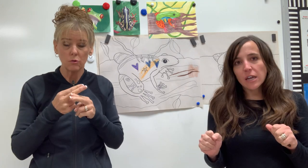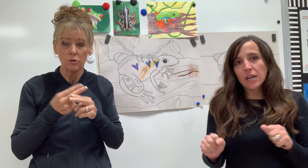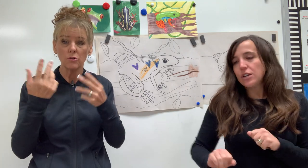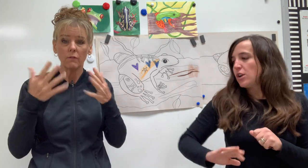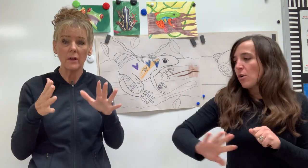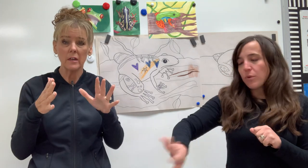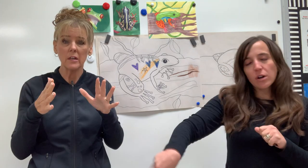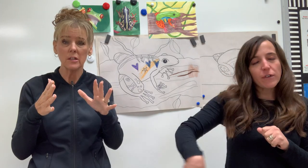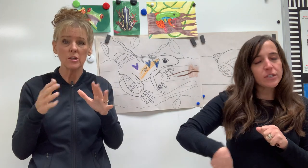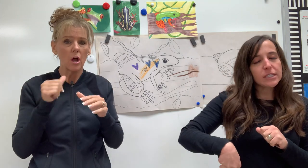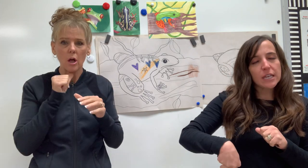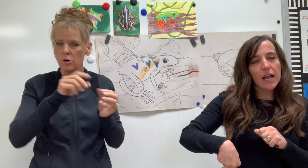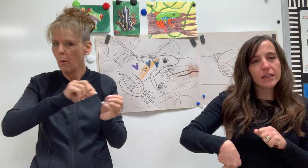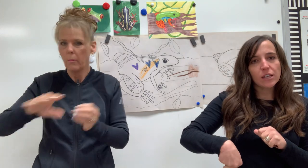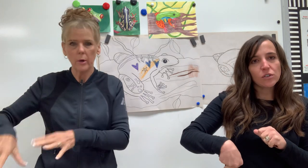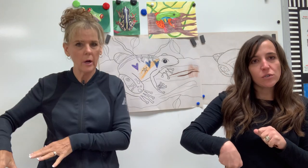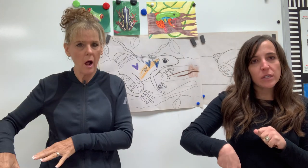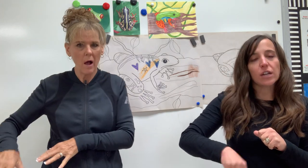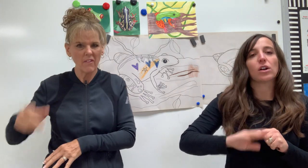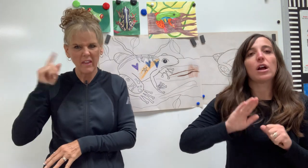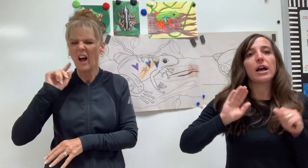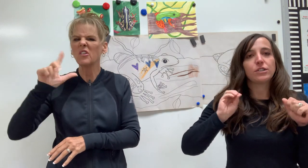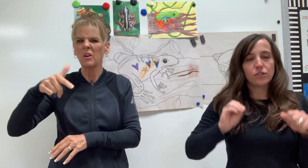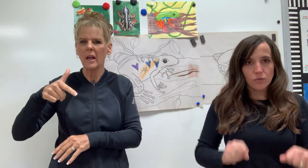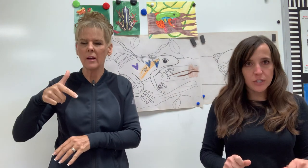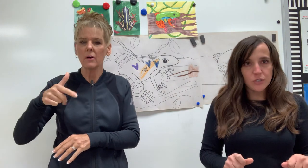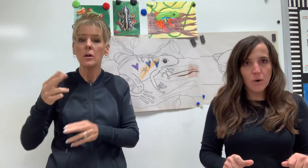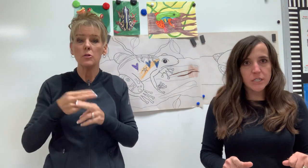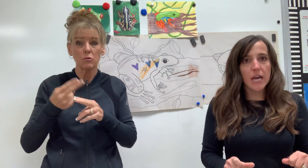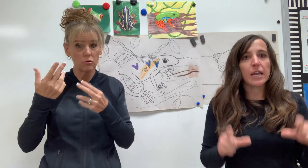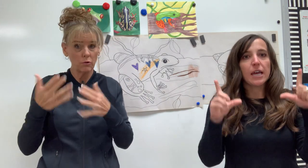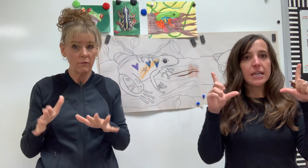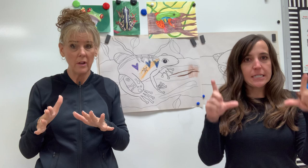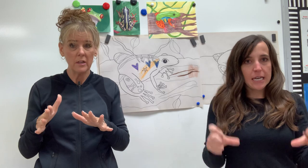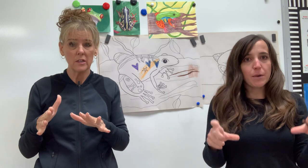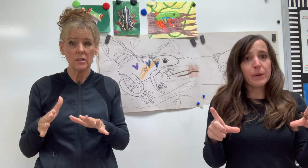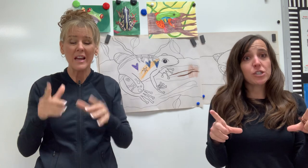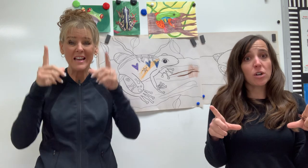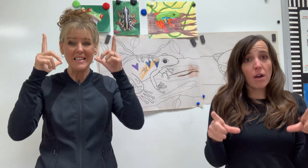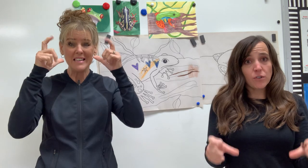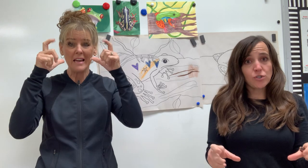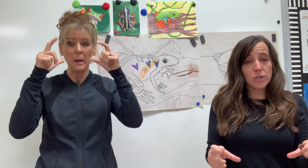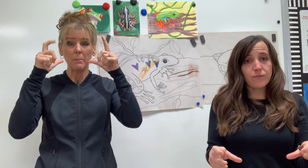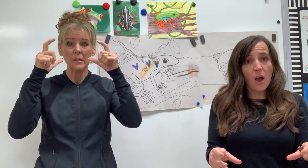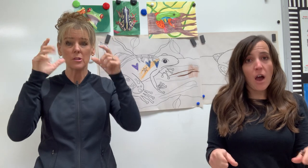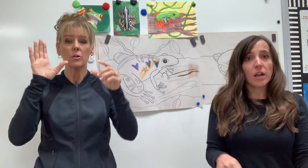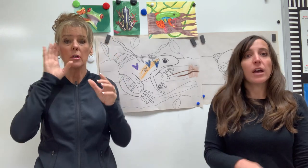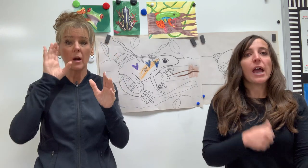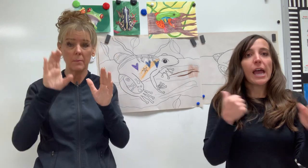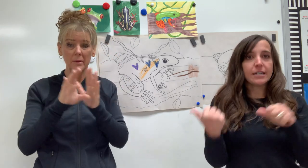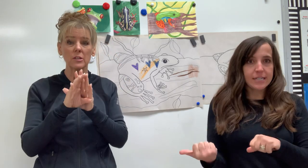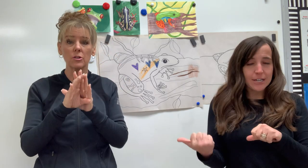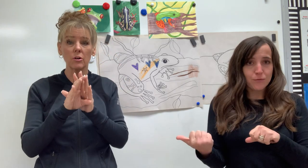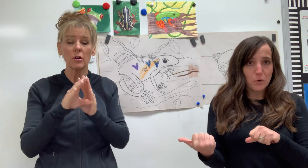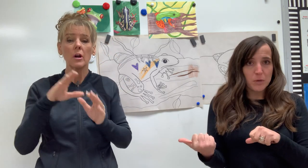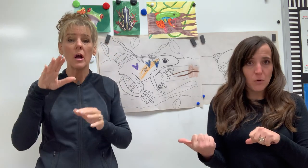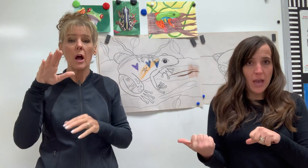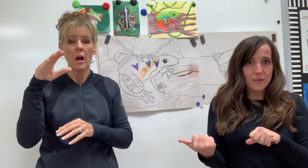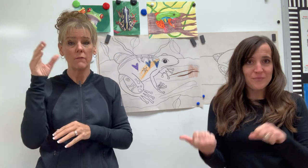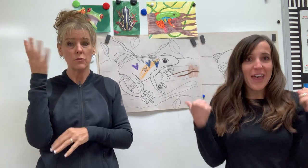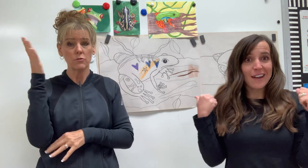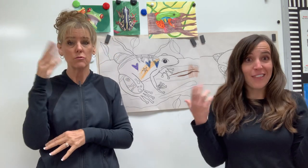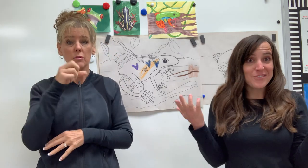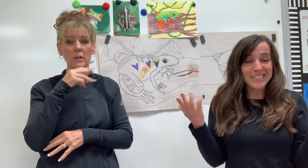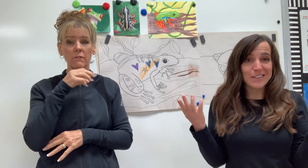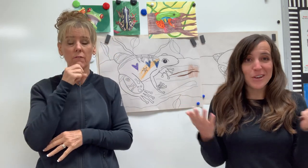are done, don't put it off to the side and think you'll do it later. As soon as you are done, take a picture of your tree frog and attach it for me,